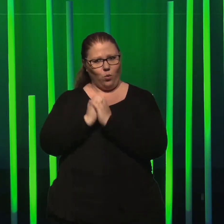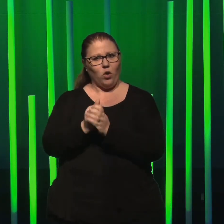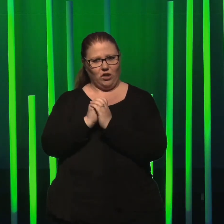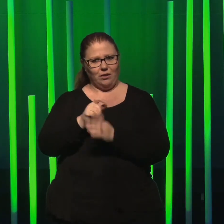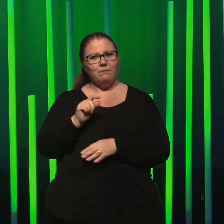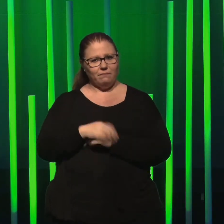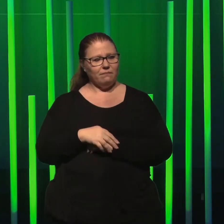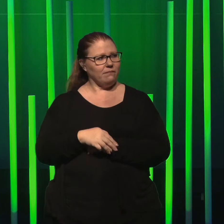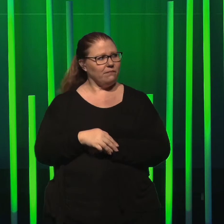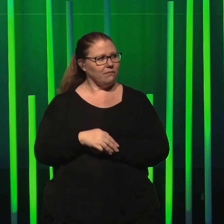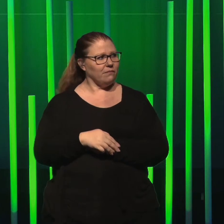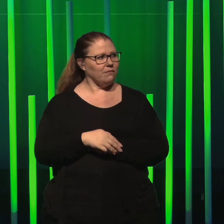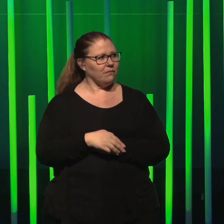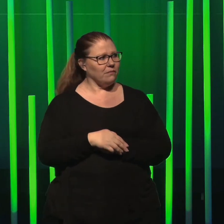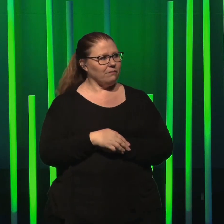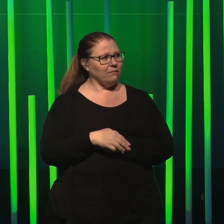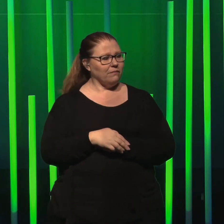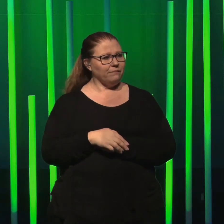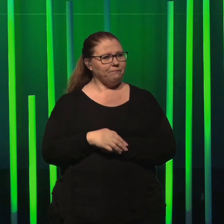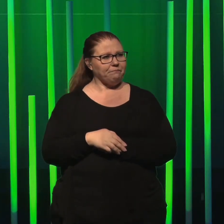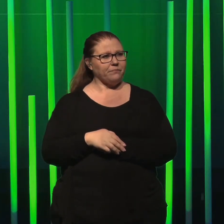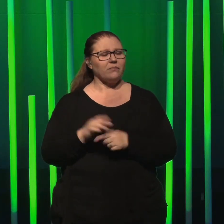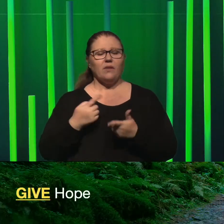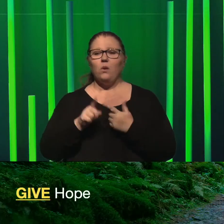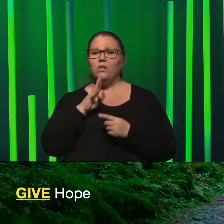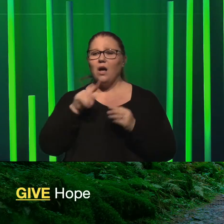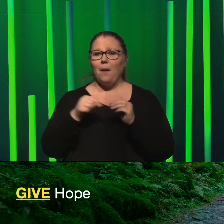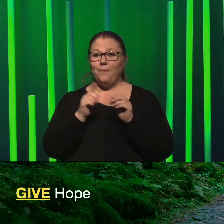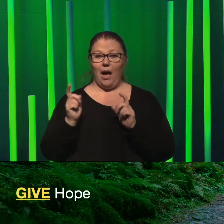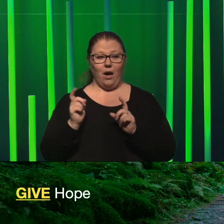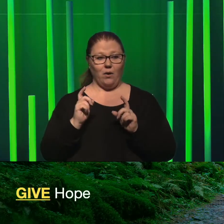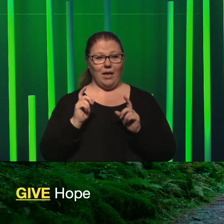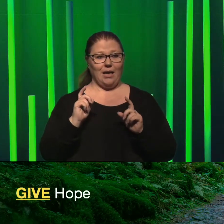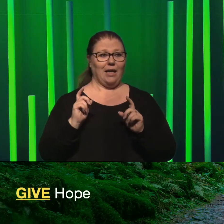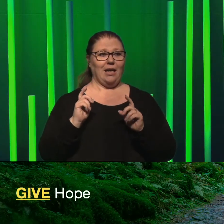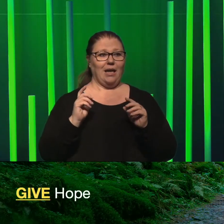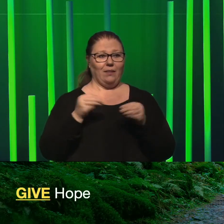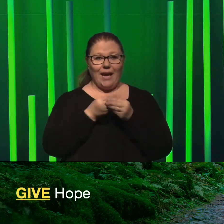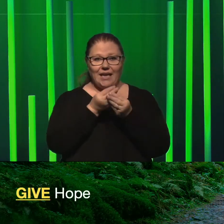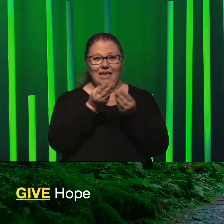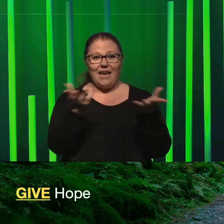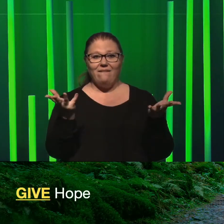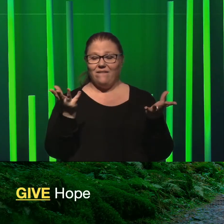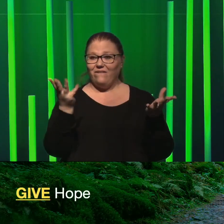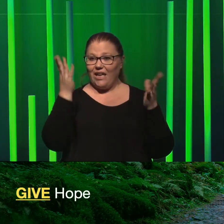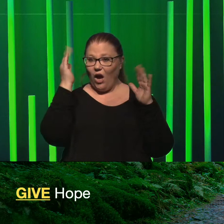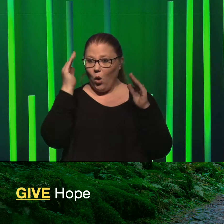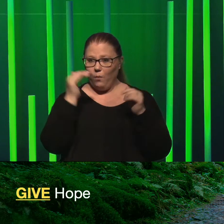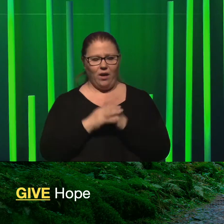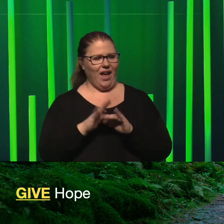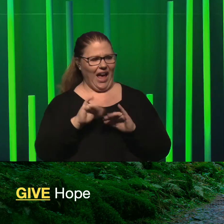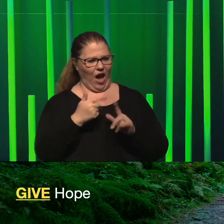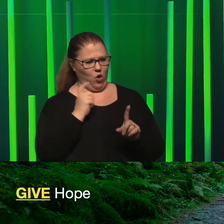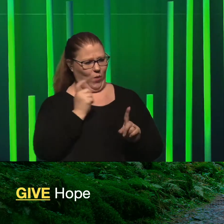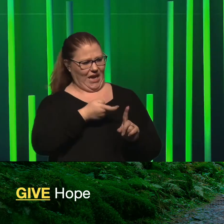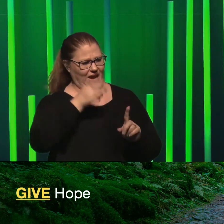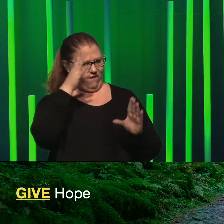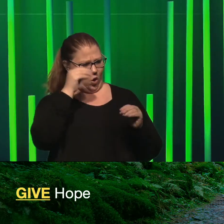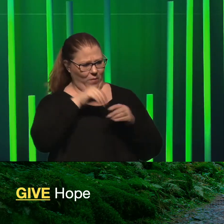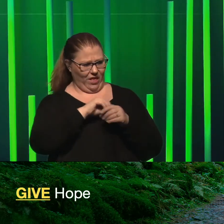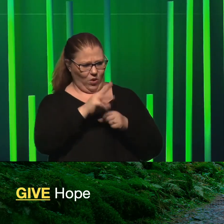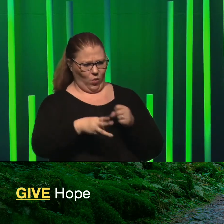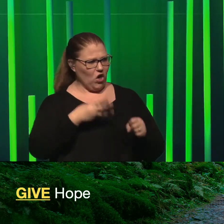So we gather together. We're going to talk about that. Then we're going to talk about giving hope, okay? How do we give hope into our